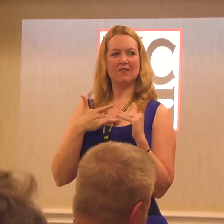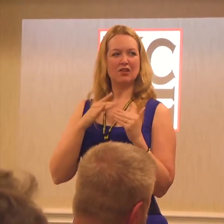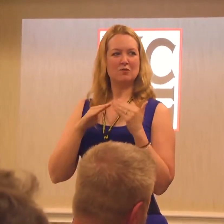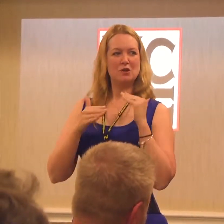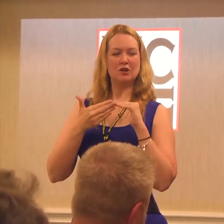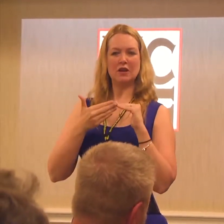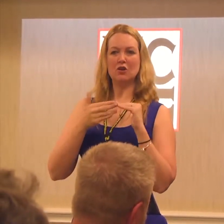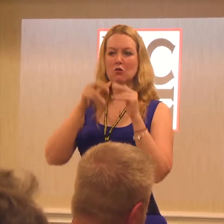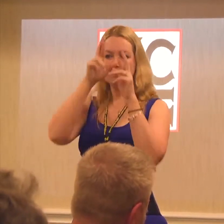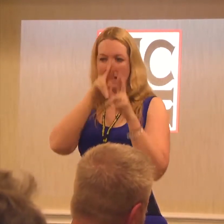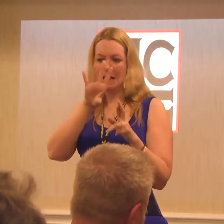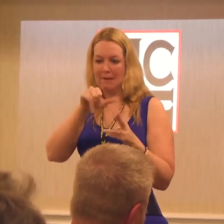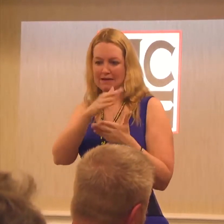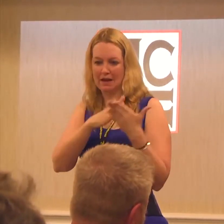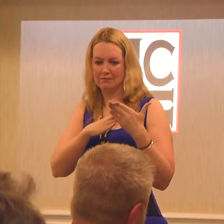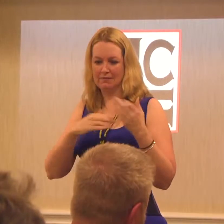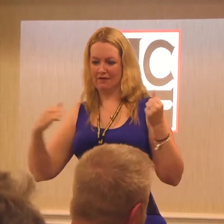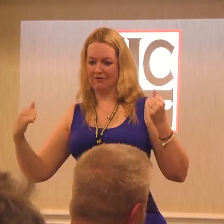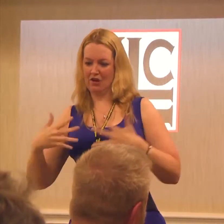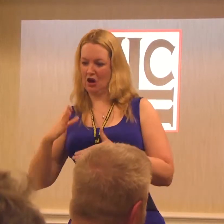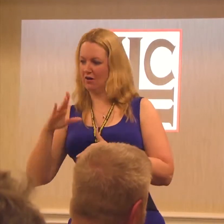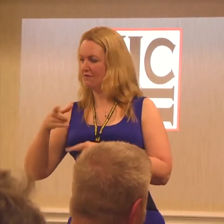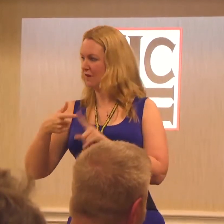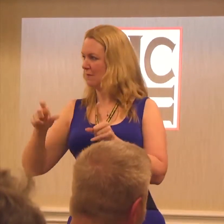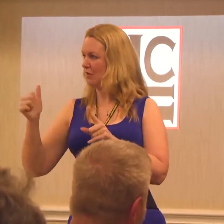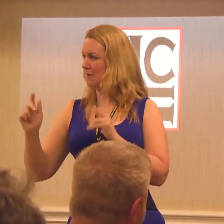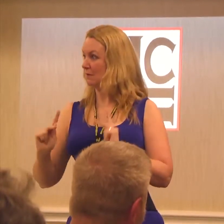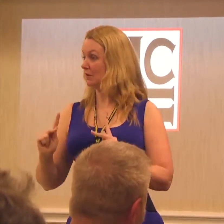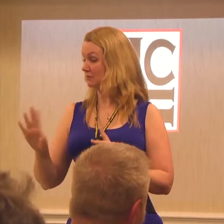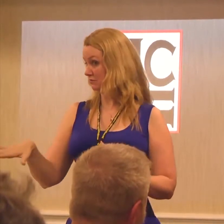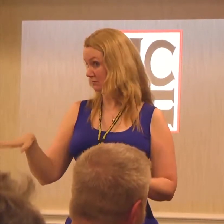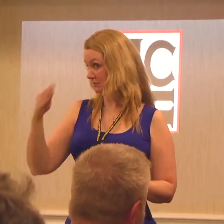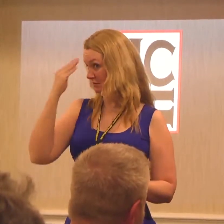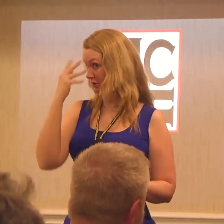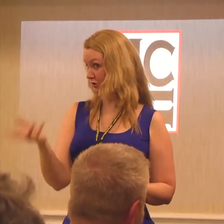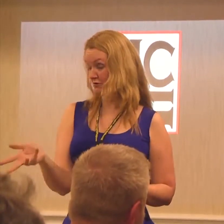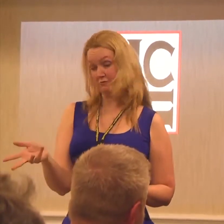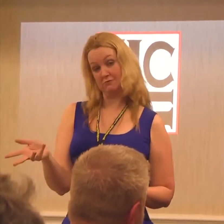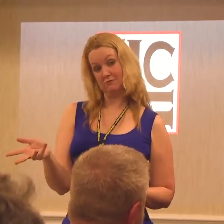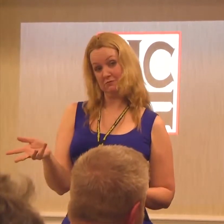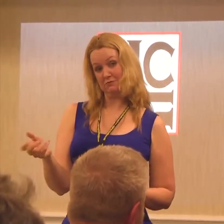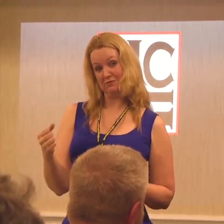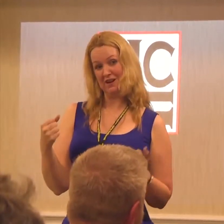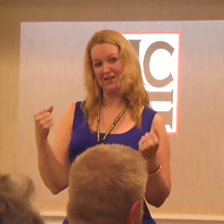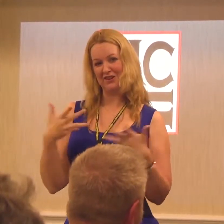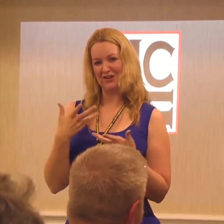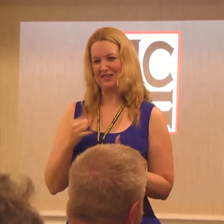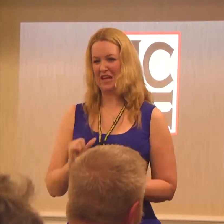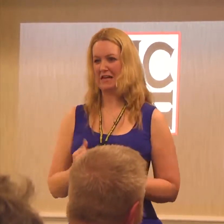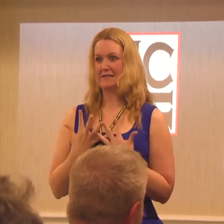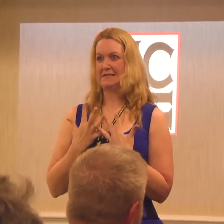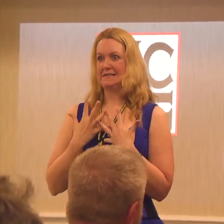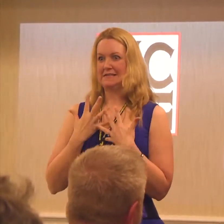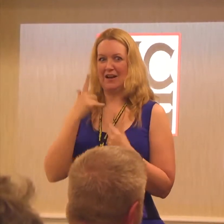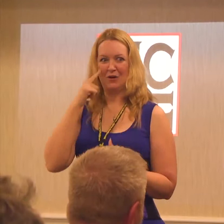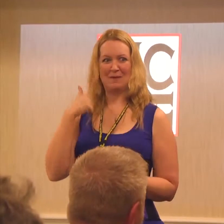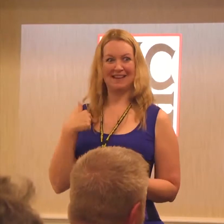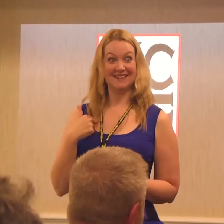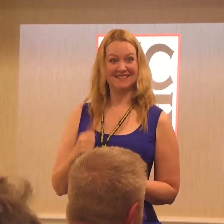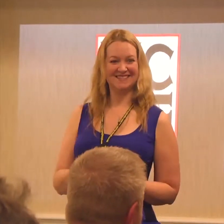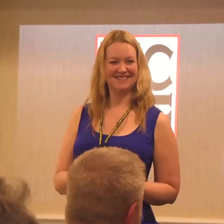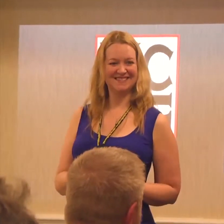was respected by some and feared by others. And by the way, fear is still exciting to me.